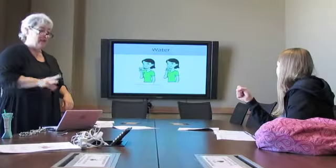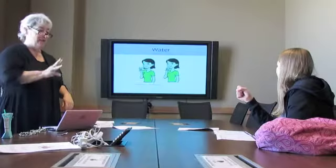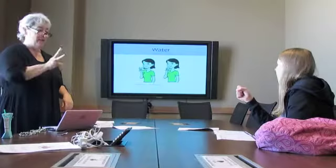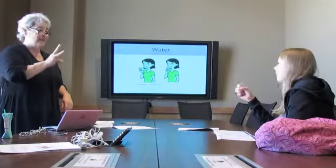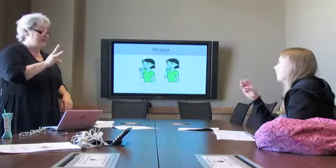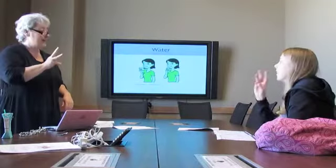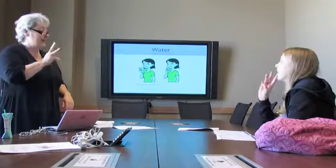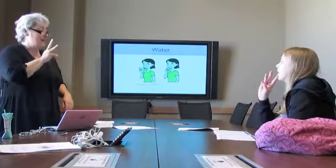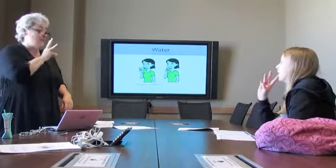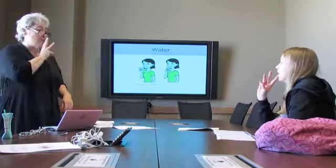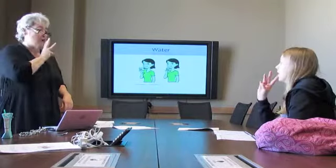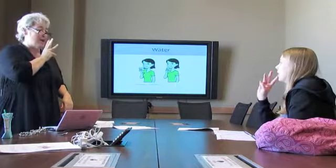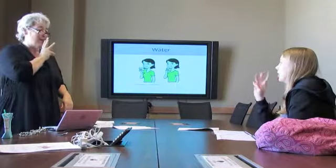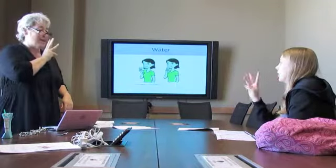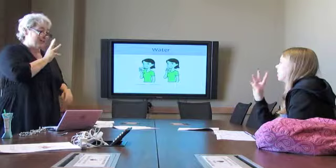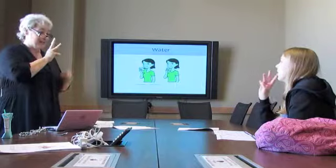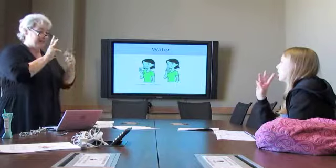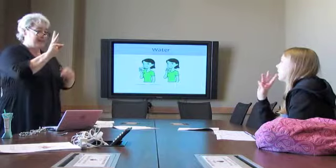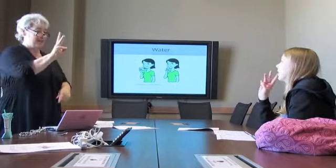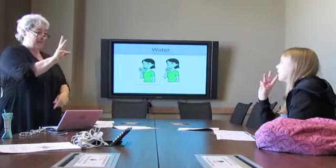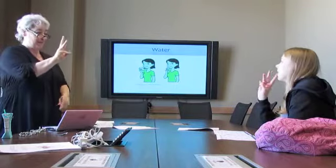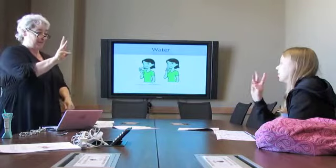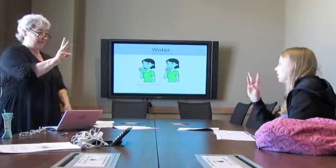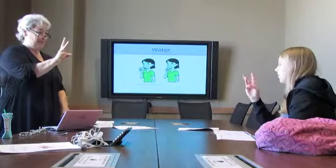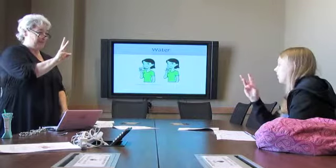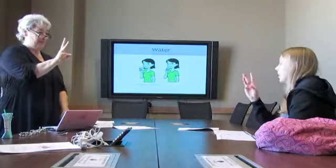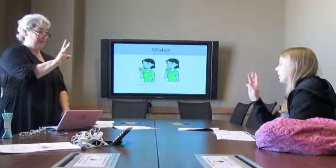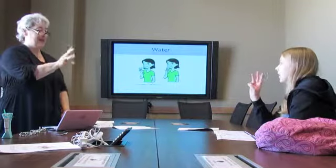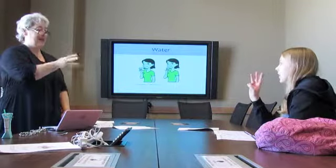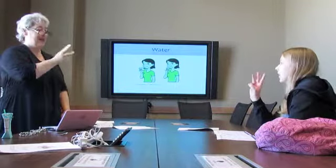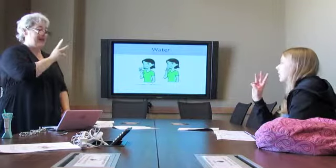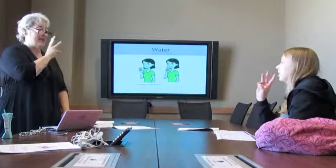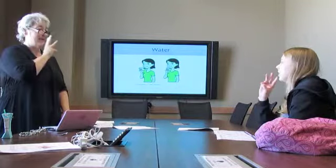Water. Water. This is a W.